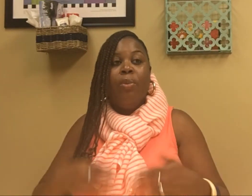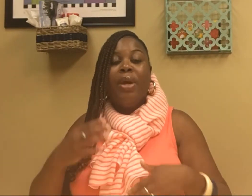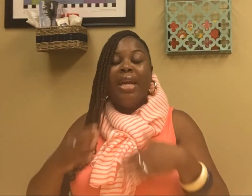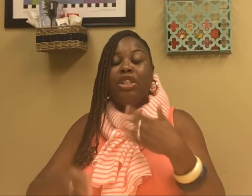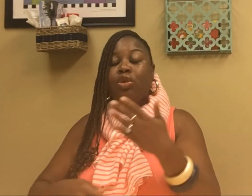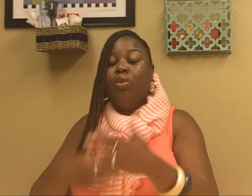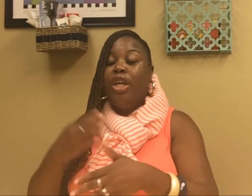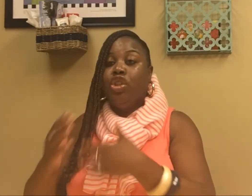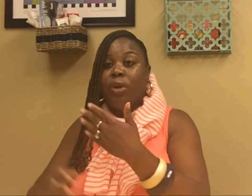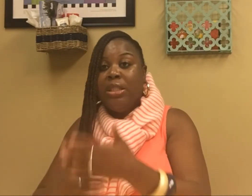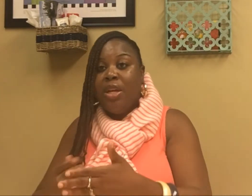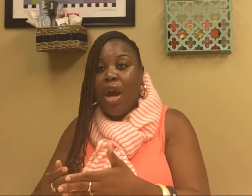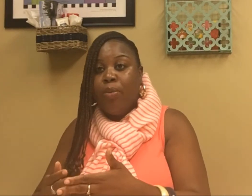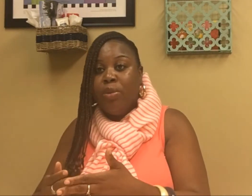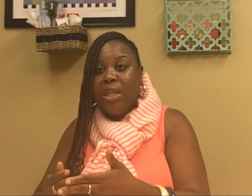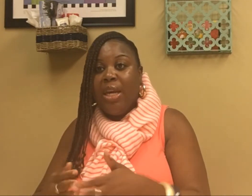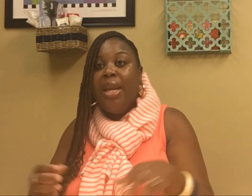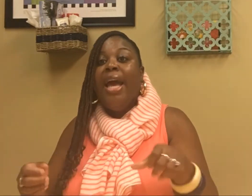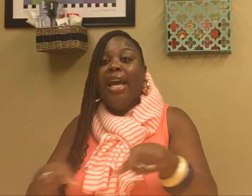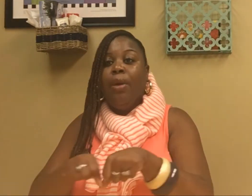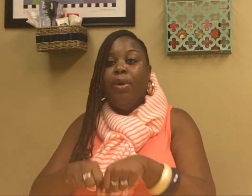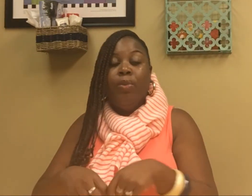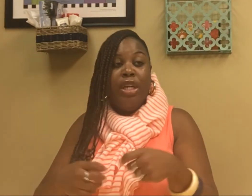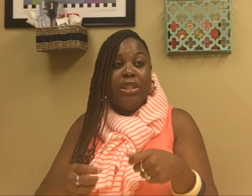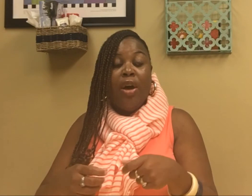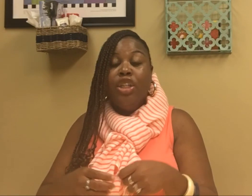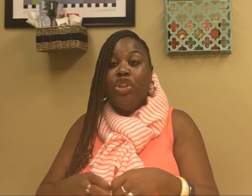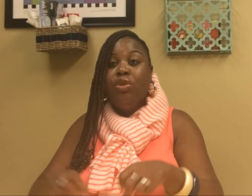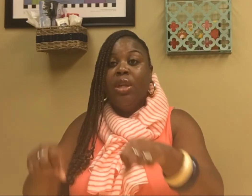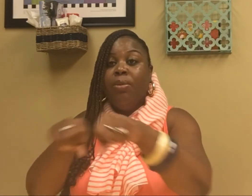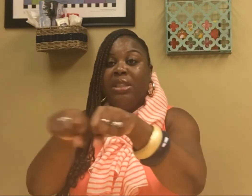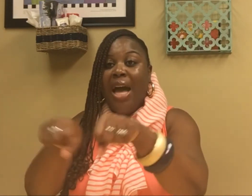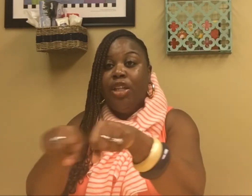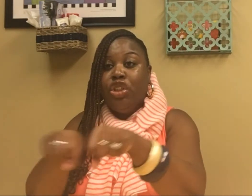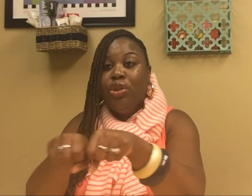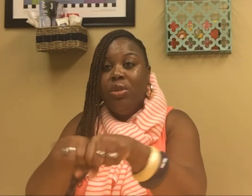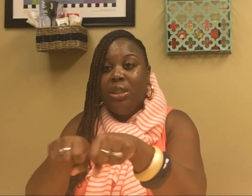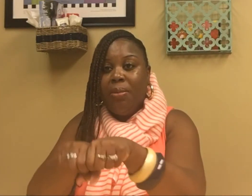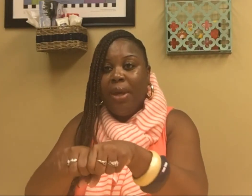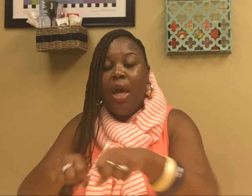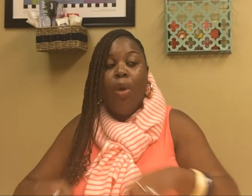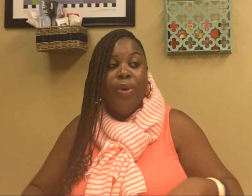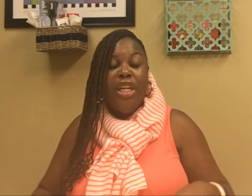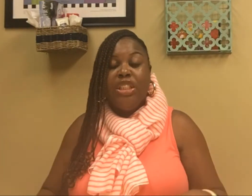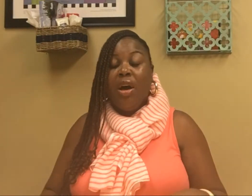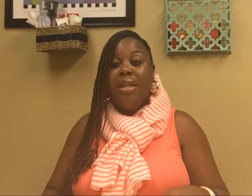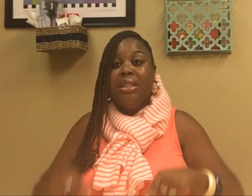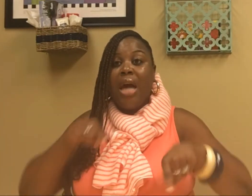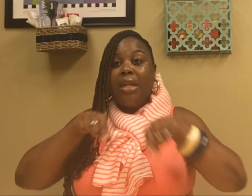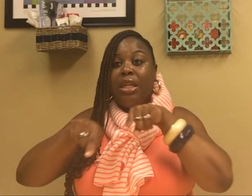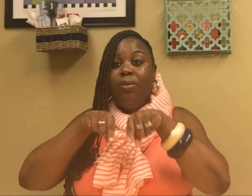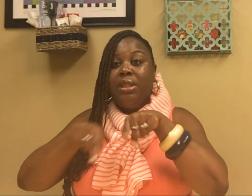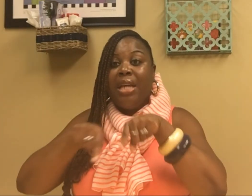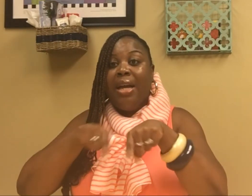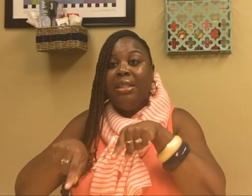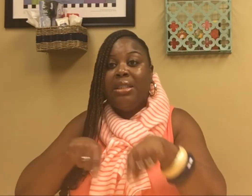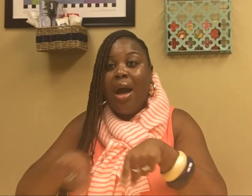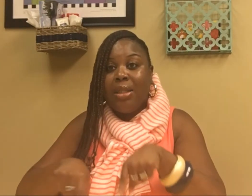we began to get dressed in our routine, when he saw his shoes, he would sign shoes to me. When he saw his socks, he would sign socks